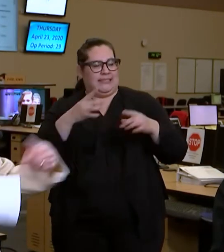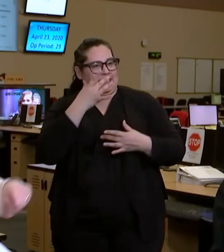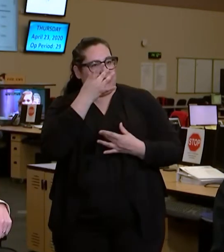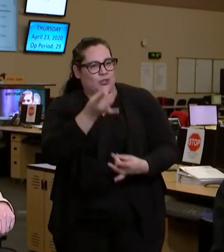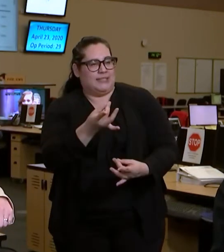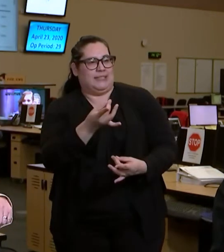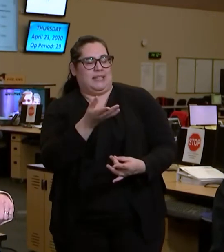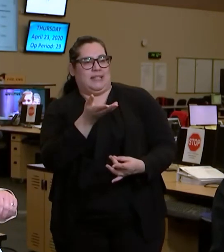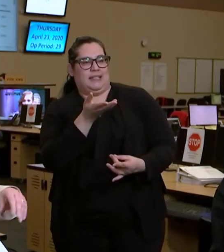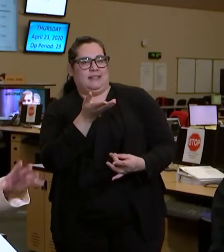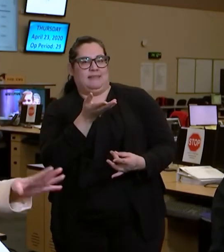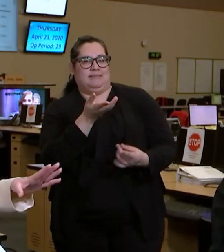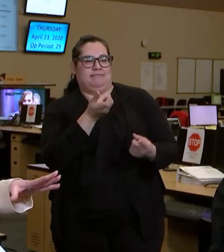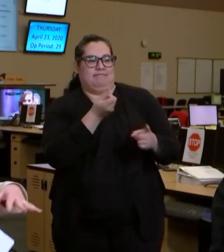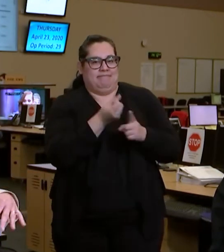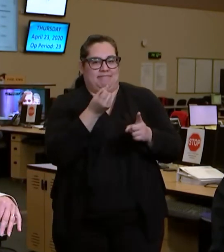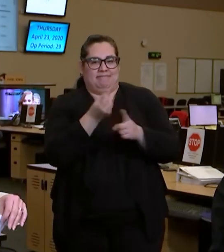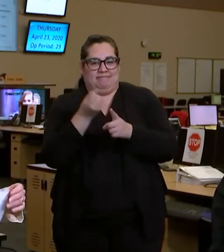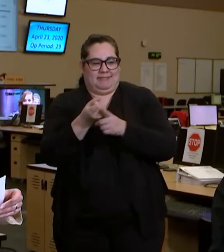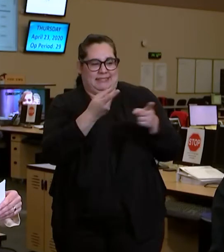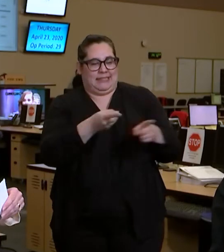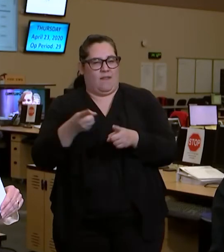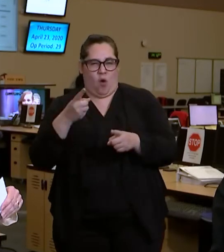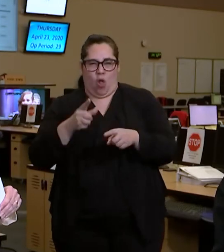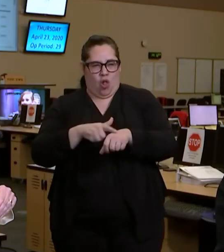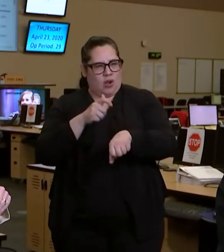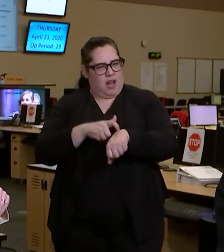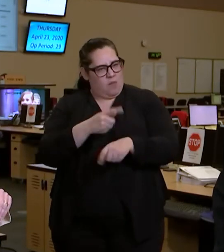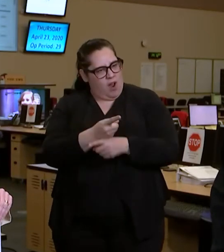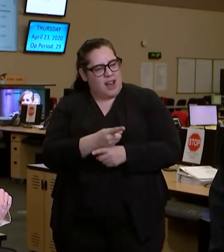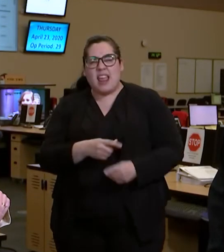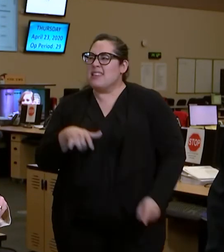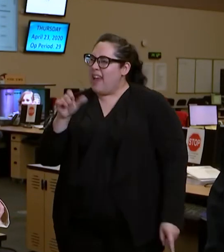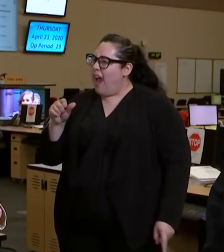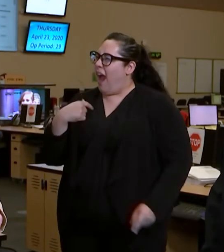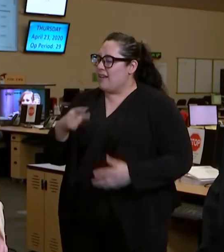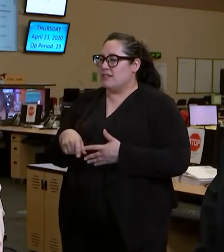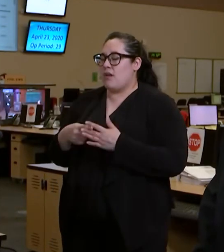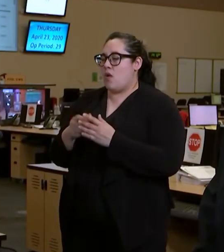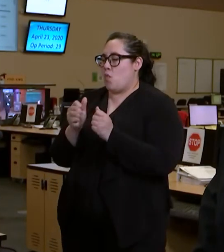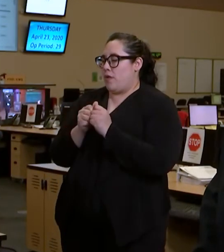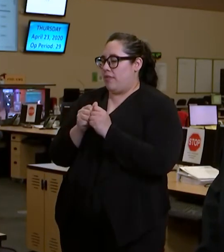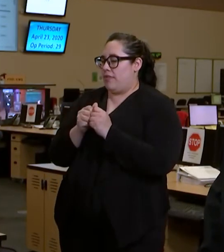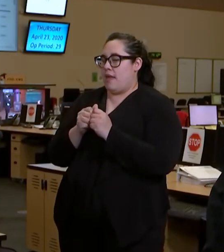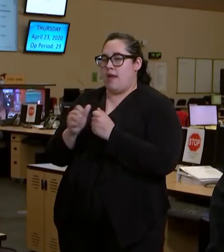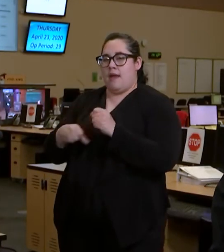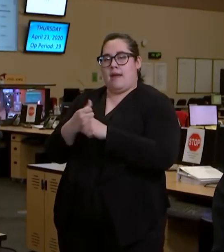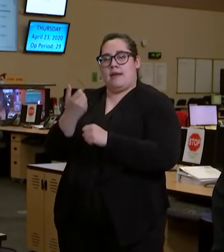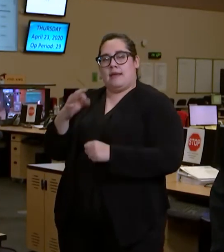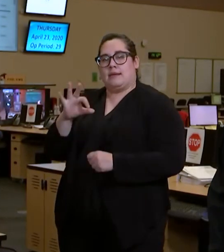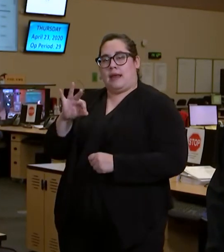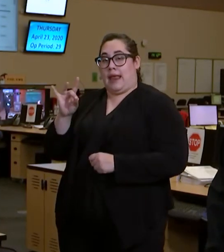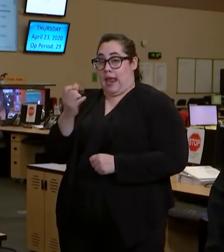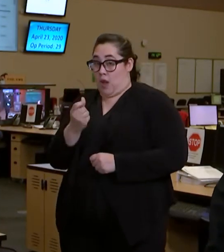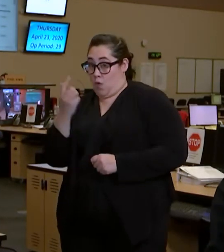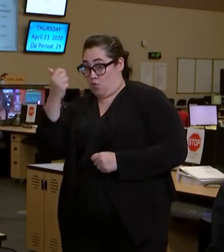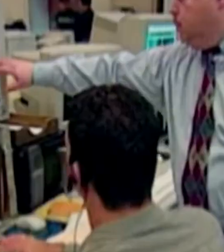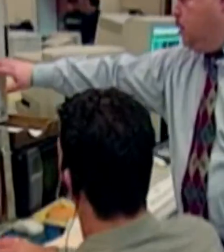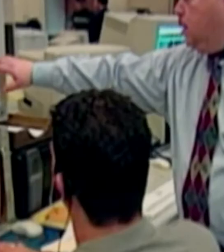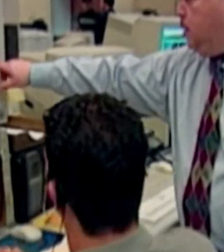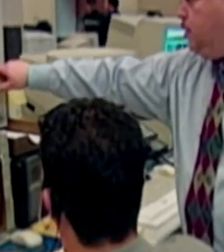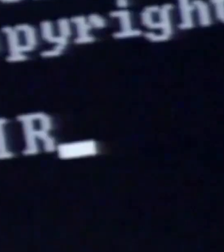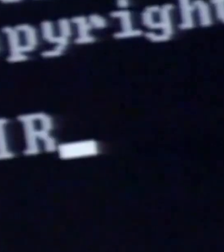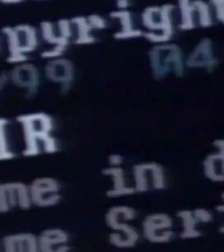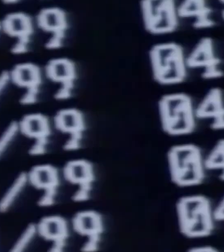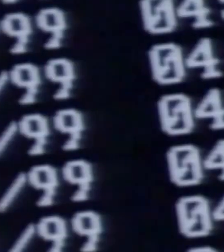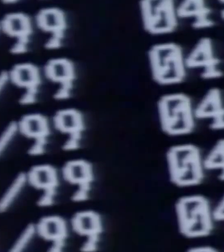interesting incidents for a long period of time, have you not? Yeah, it actually started with 1998, if anybody remembers those days.